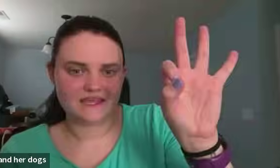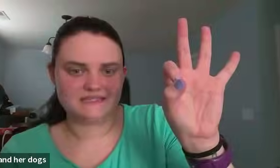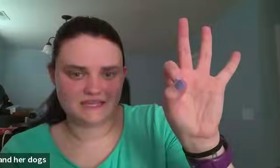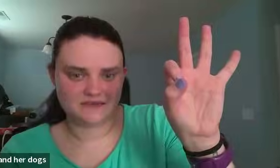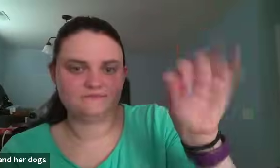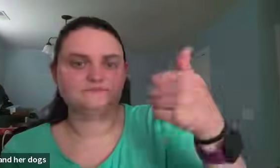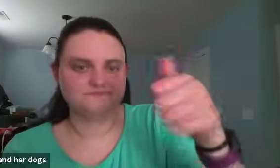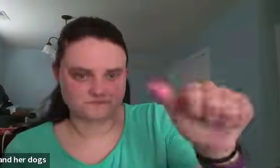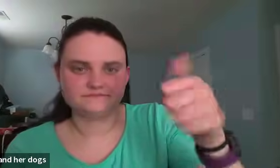and 10.